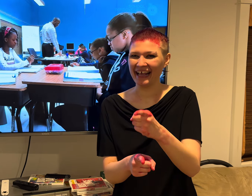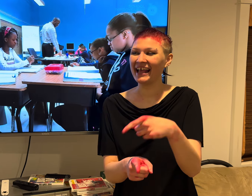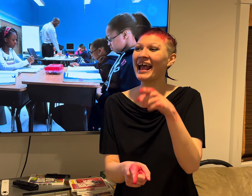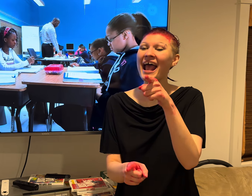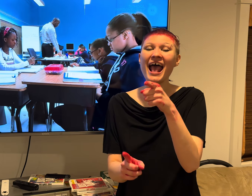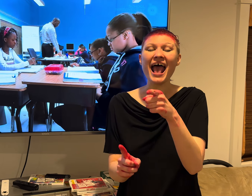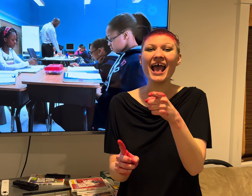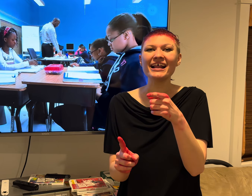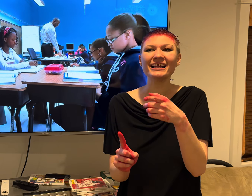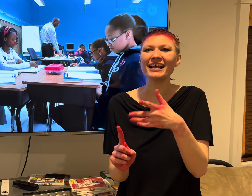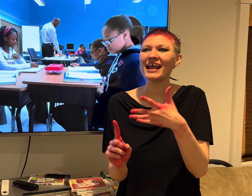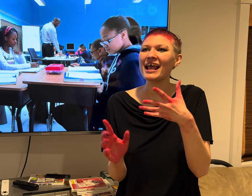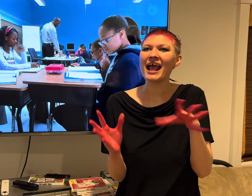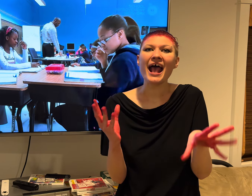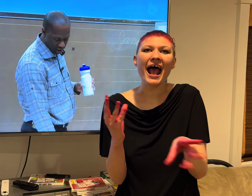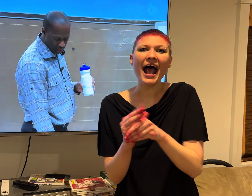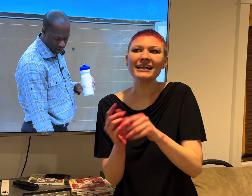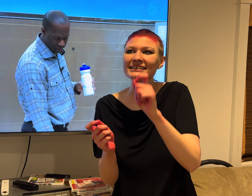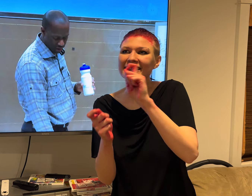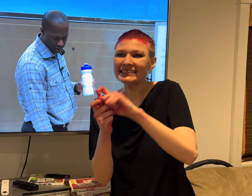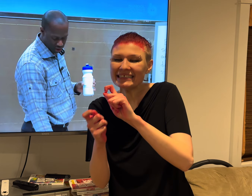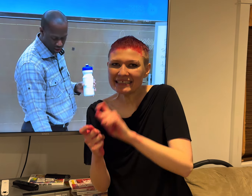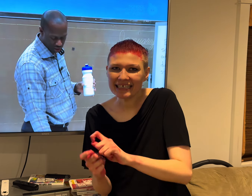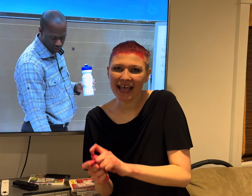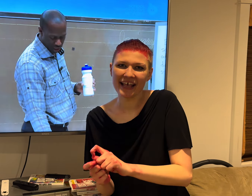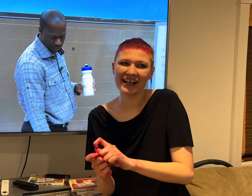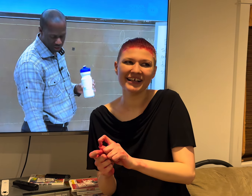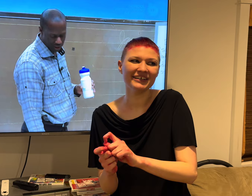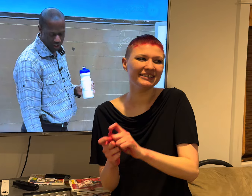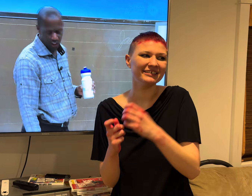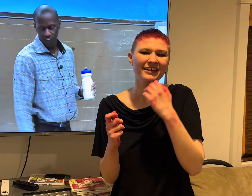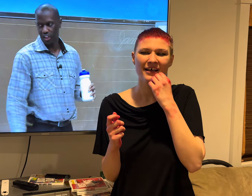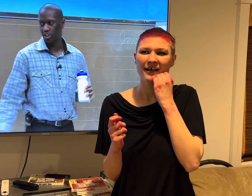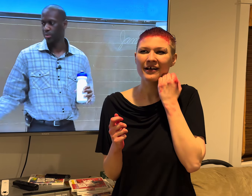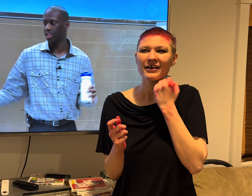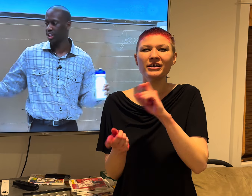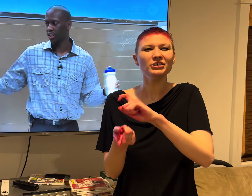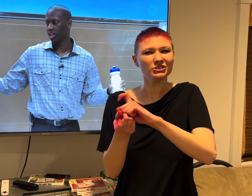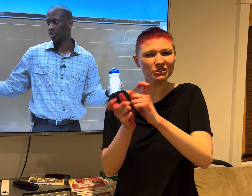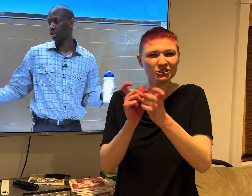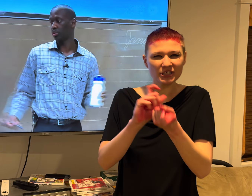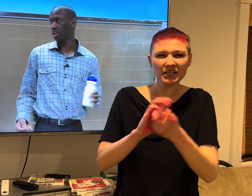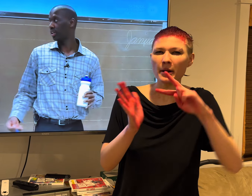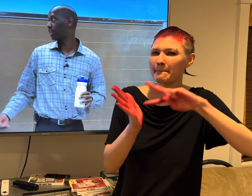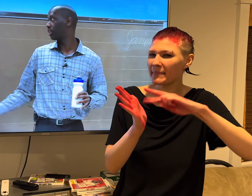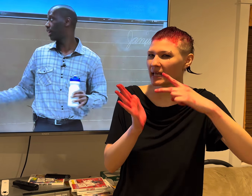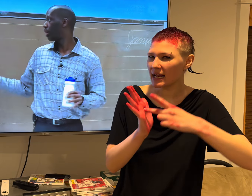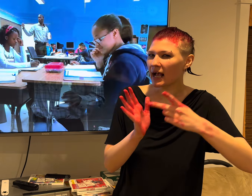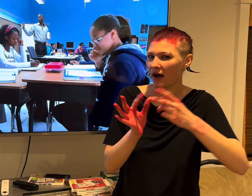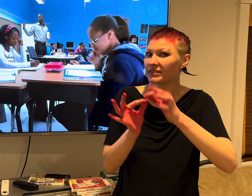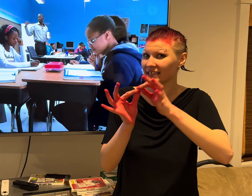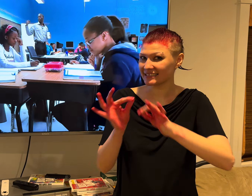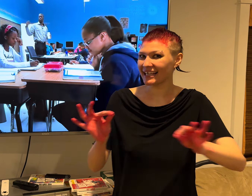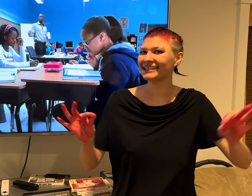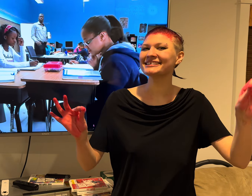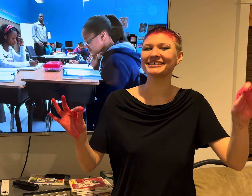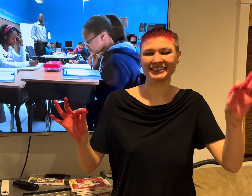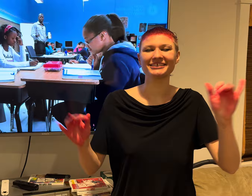adding important details. Notice how the modifiers change the following sentences, and it's simply just like the ones we did yesterday, where we said, what was the